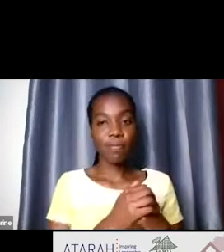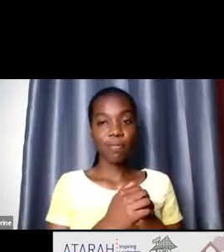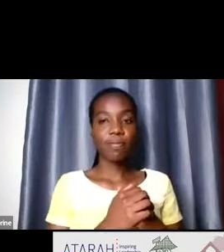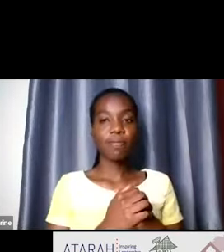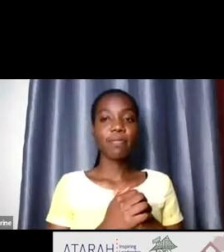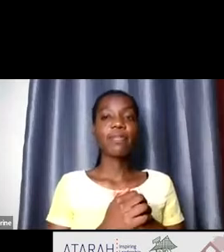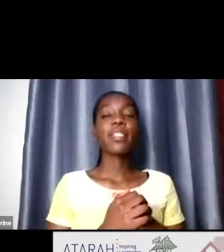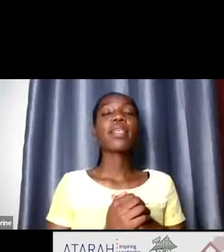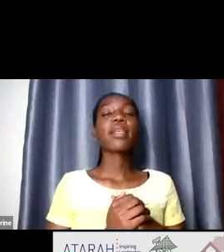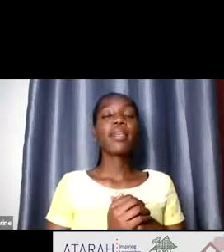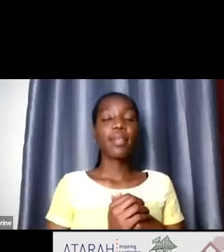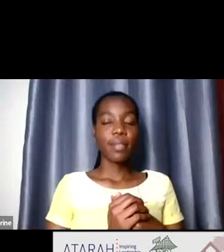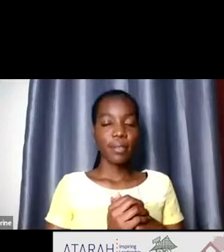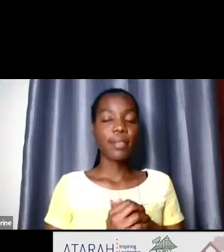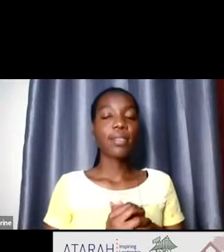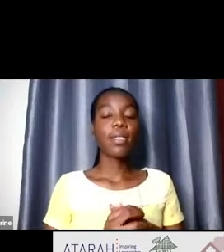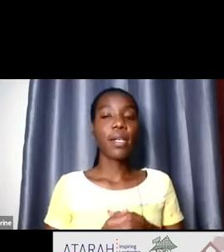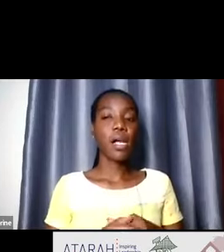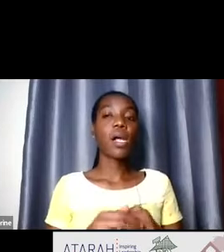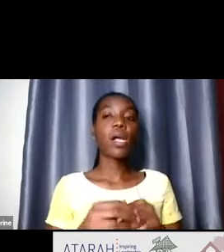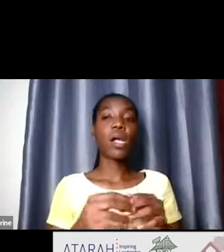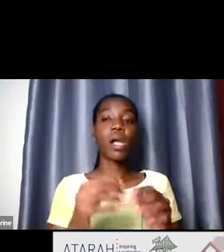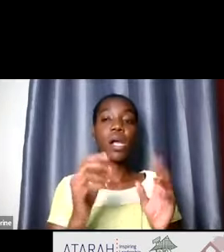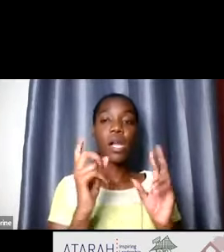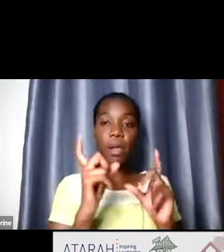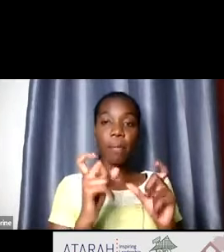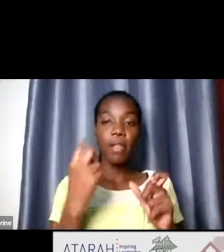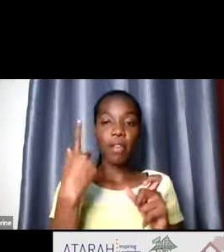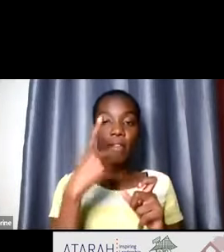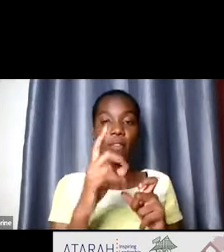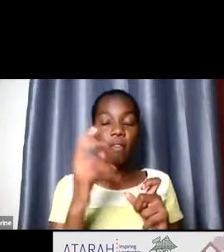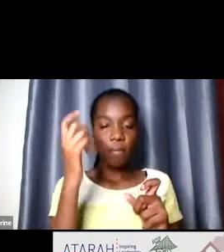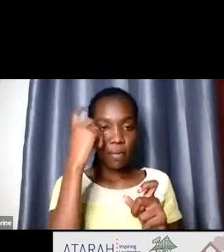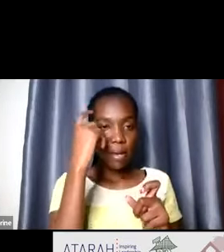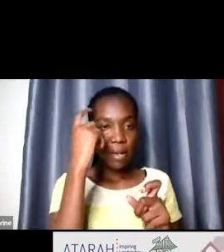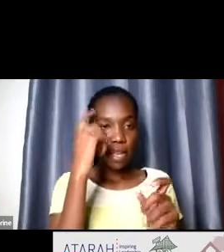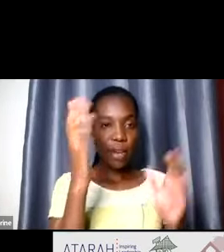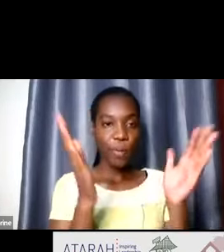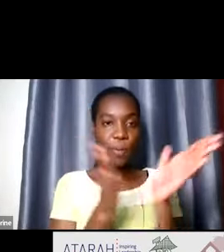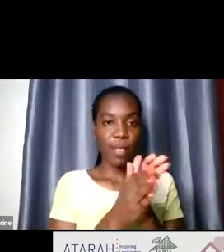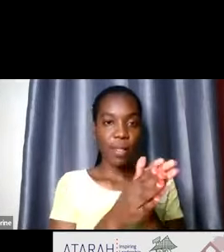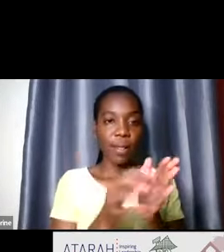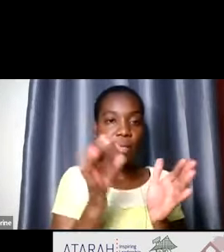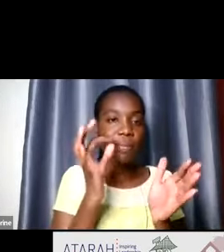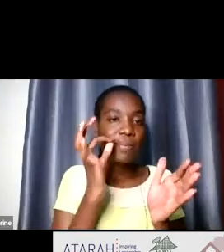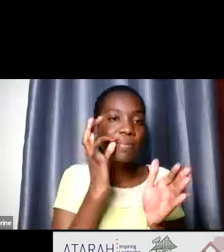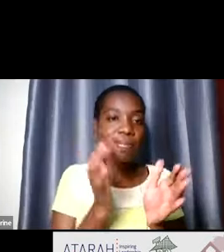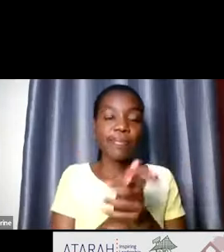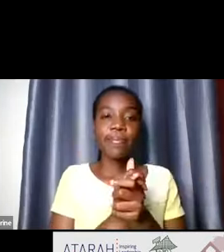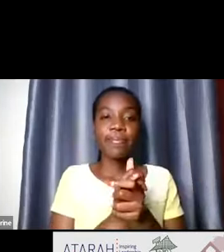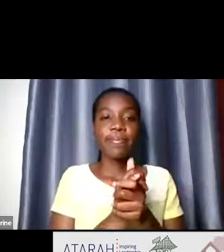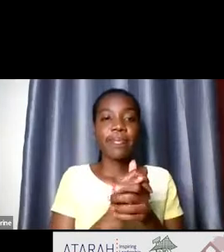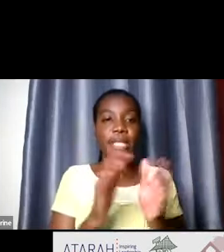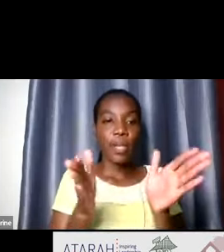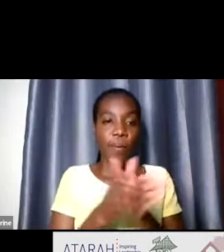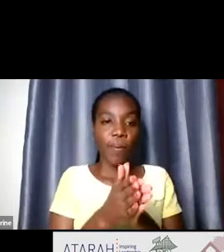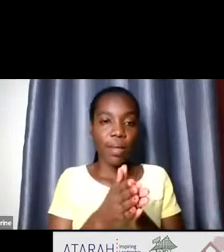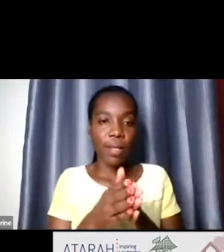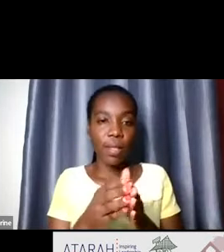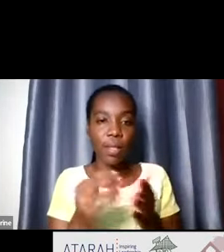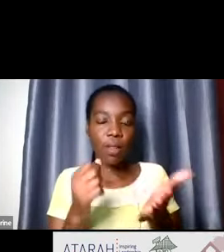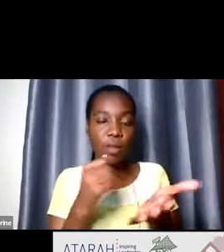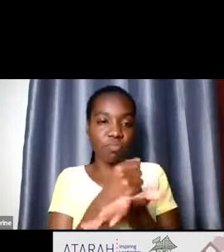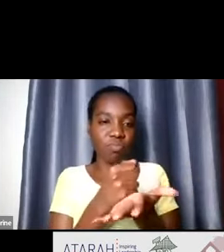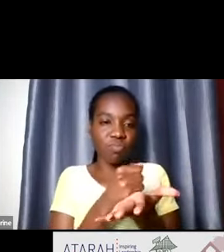Absolutely. The images of the brain with weed, with cocaine, with heroin is